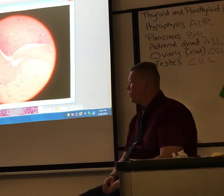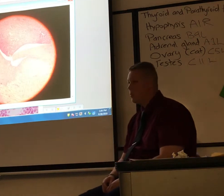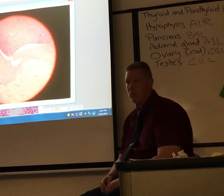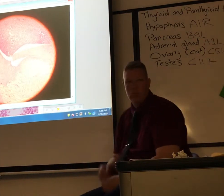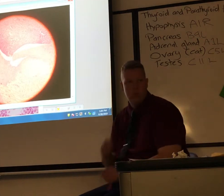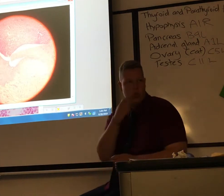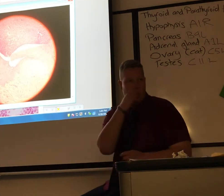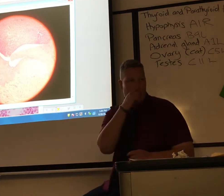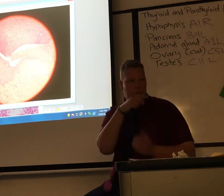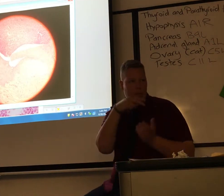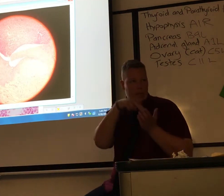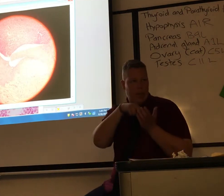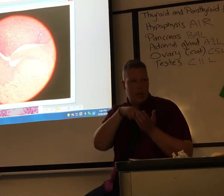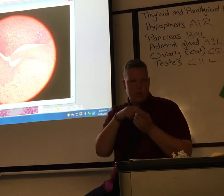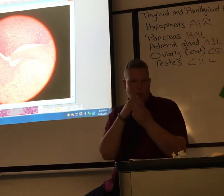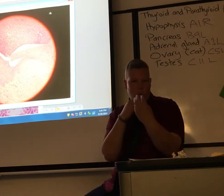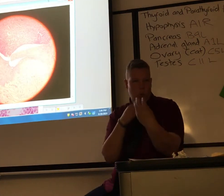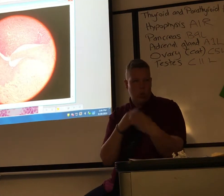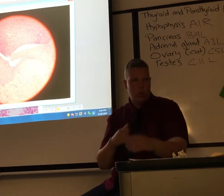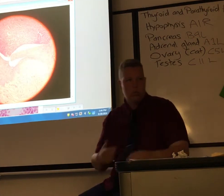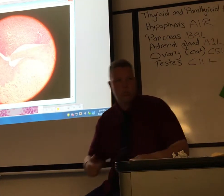Let me get everything in one shot there. I'm going to take a picture of this.